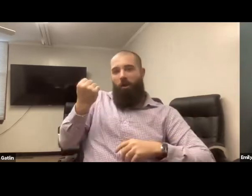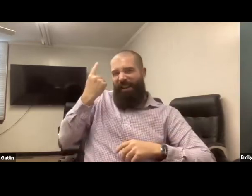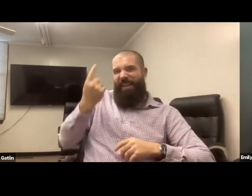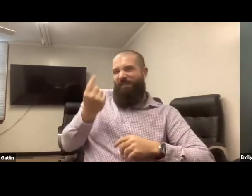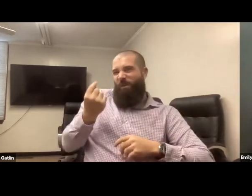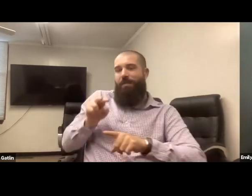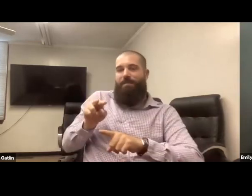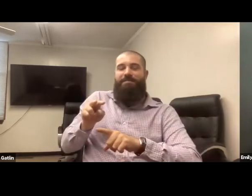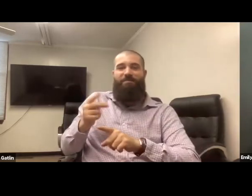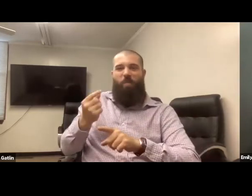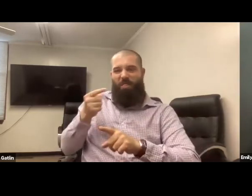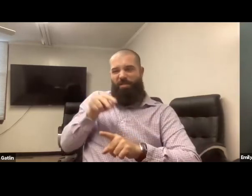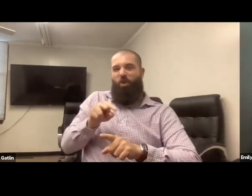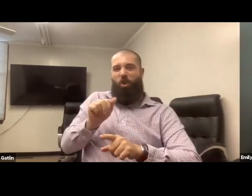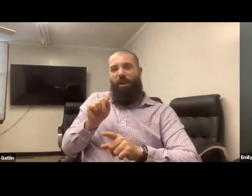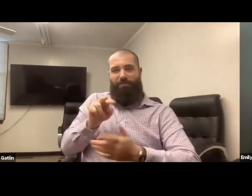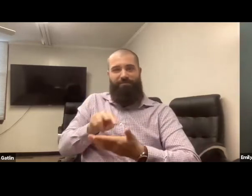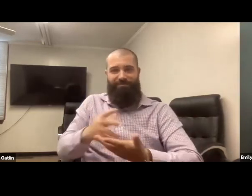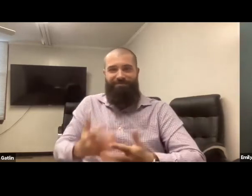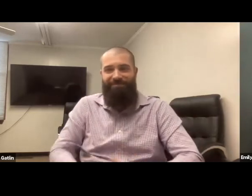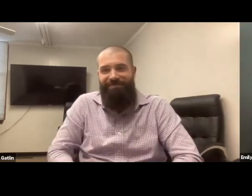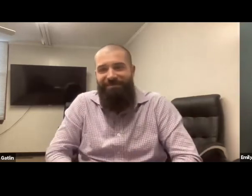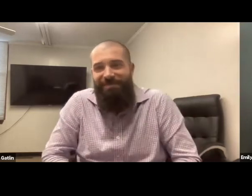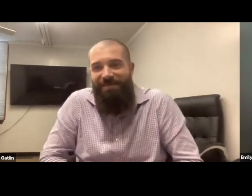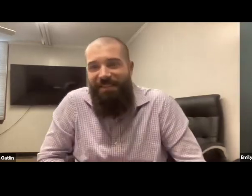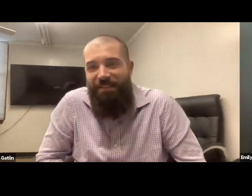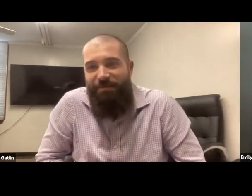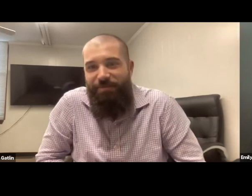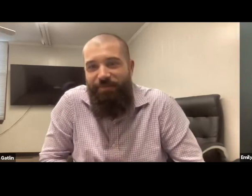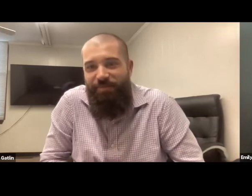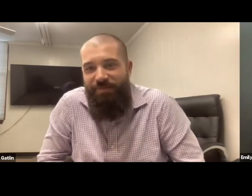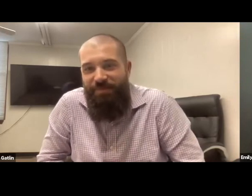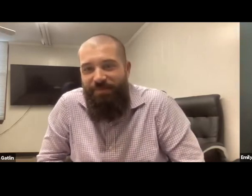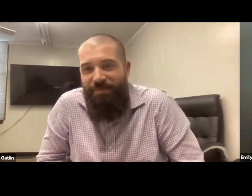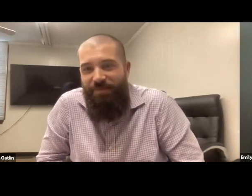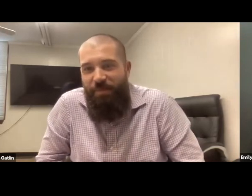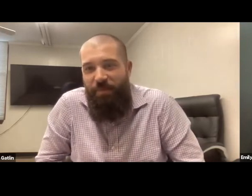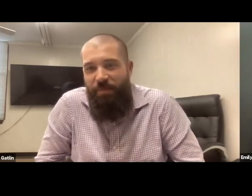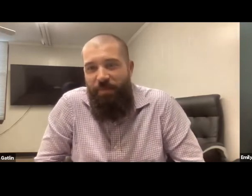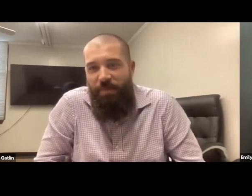can understand better what it is that they're seeing on that audiogram.